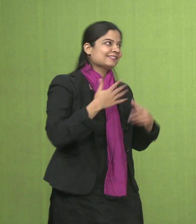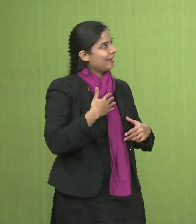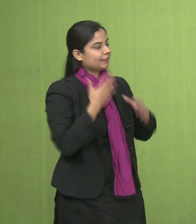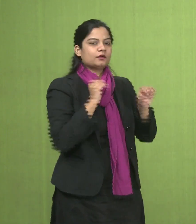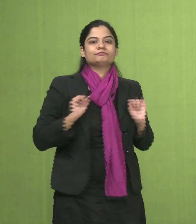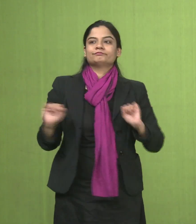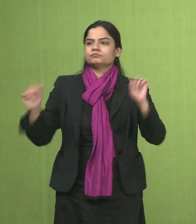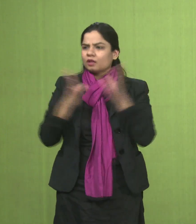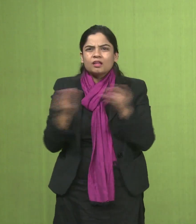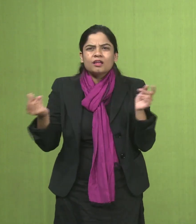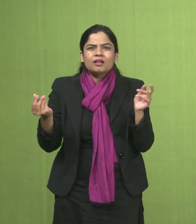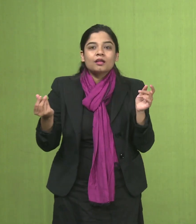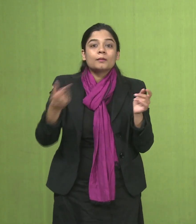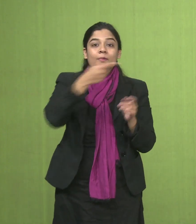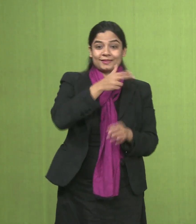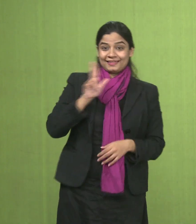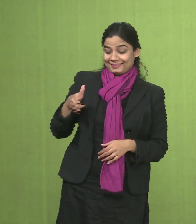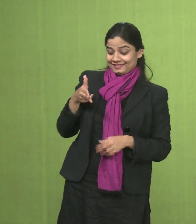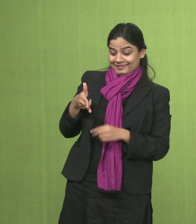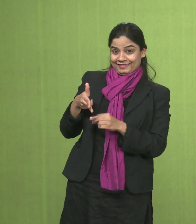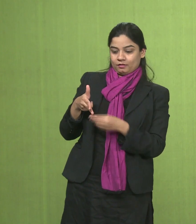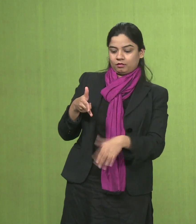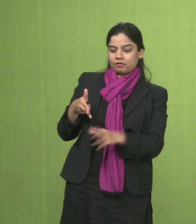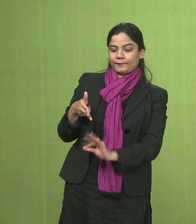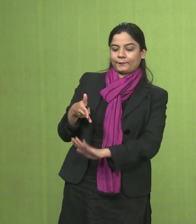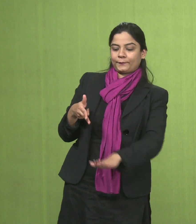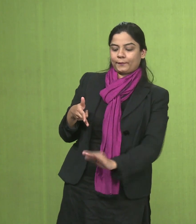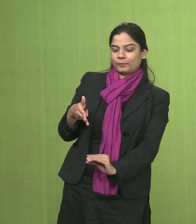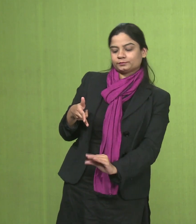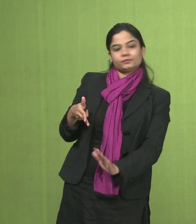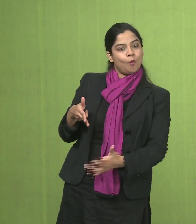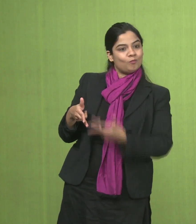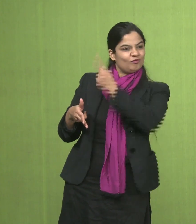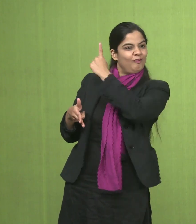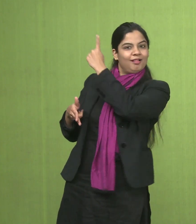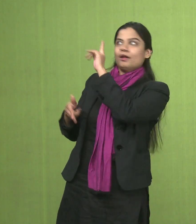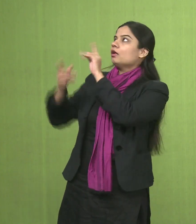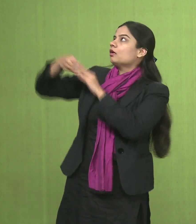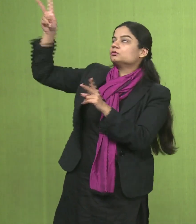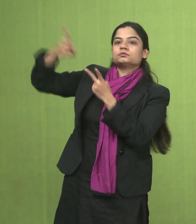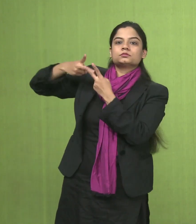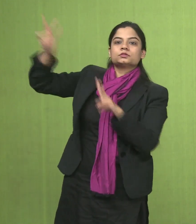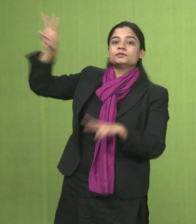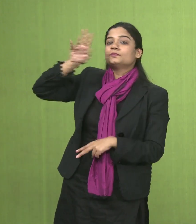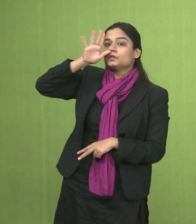full. And then the petrol goes out really fast. They will show us the wrong